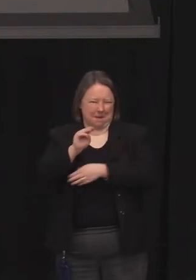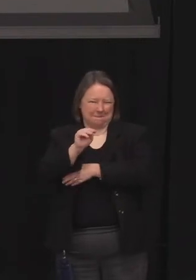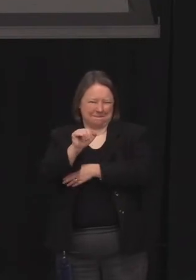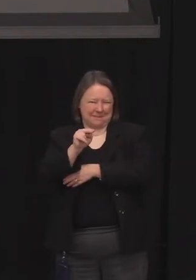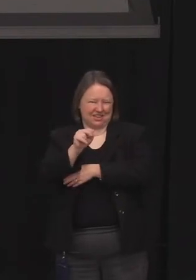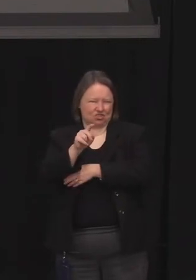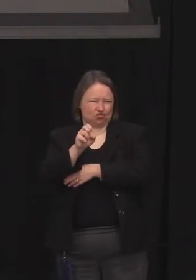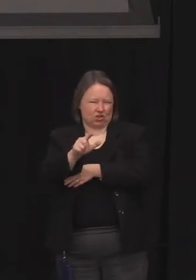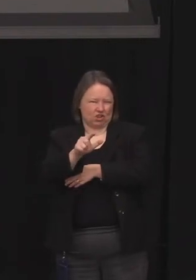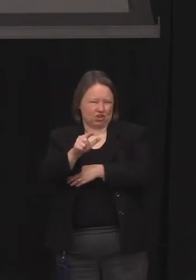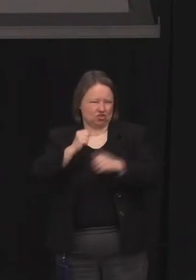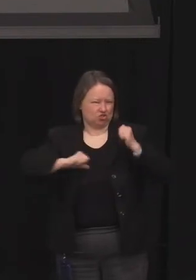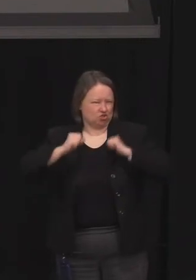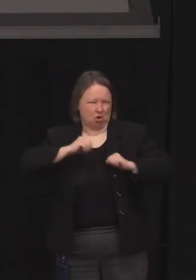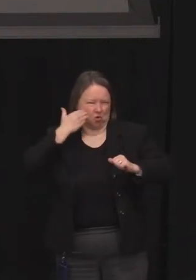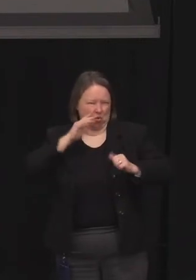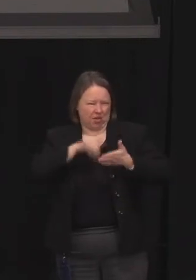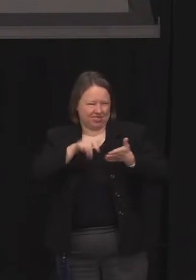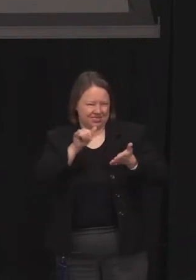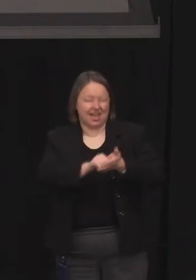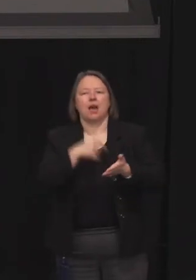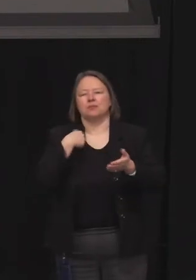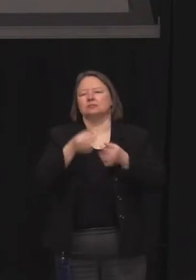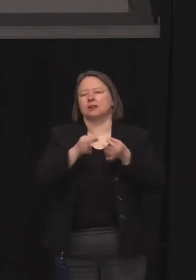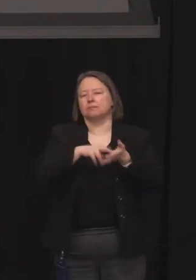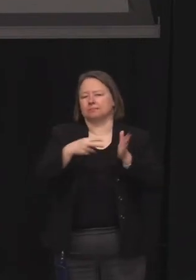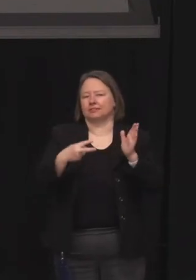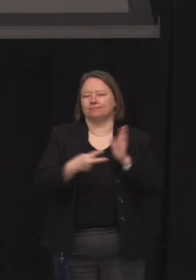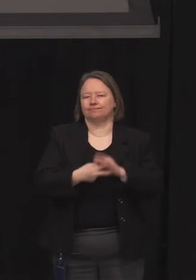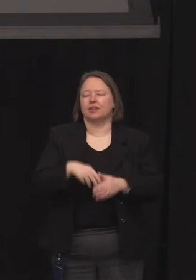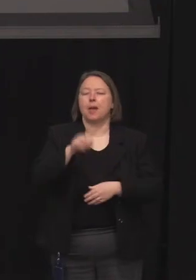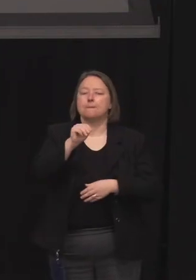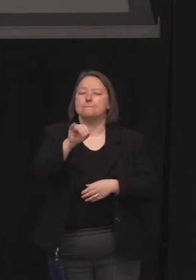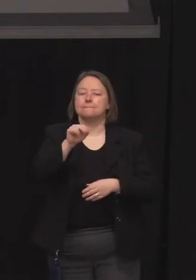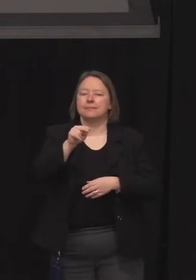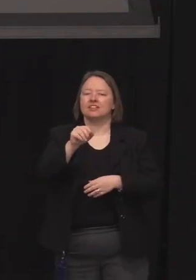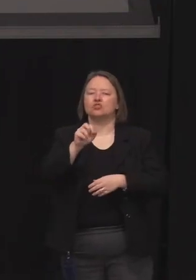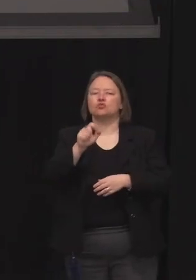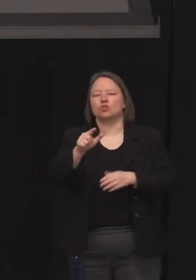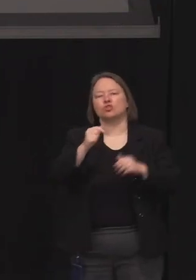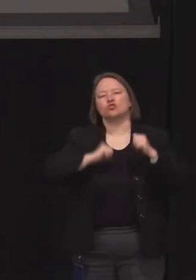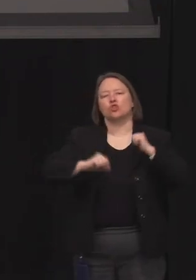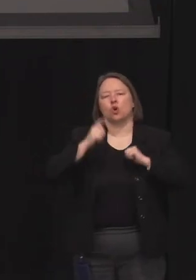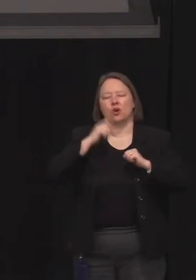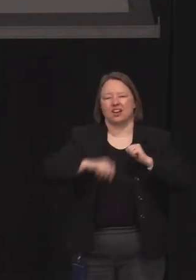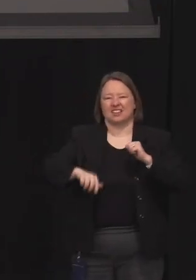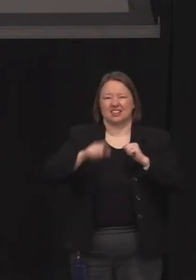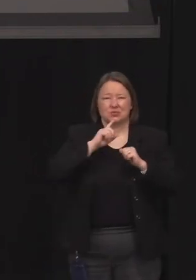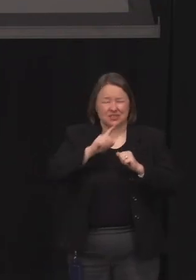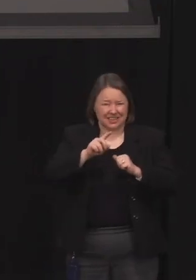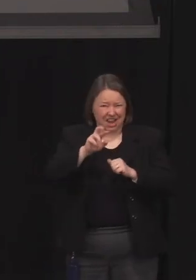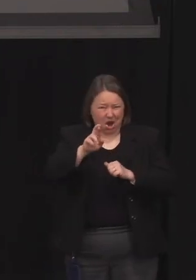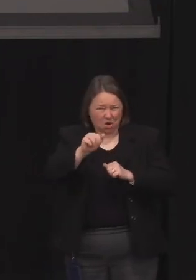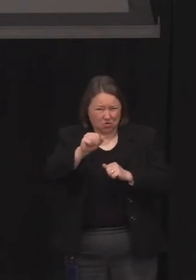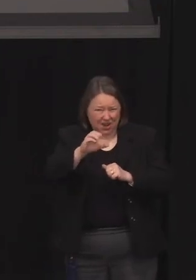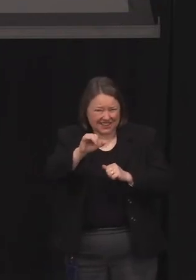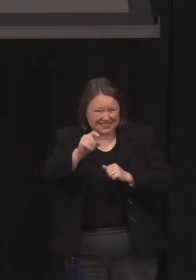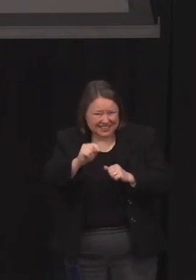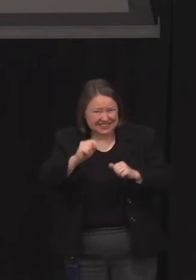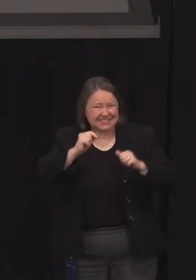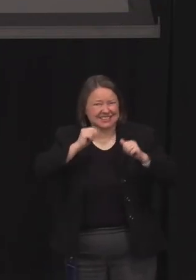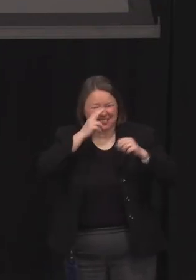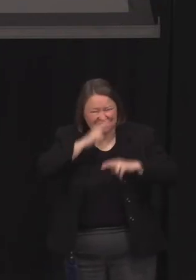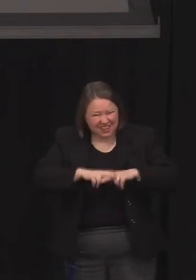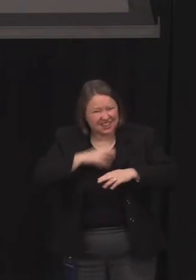is. Here's a definition. The minstrel show was an American form of racist entertainment developed in the